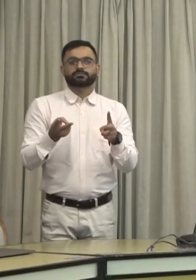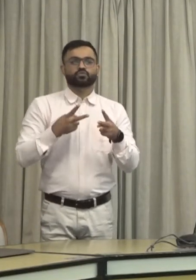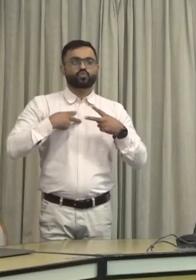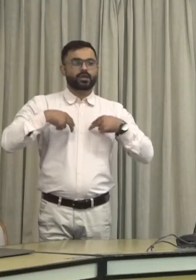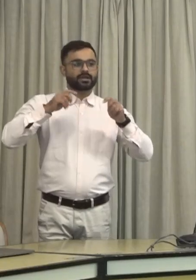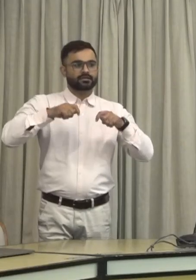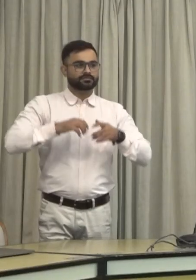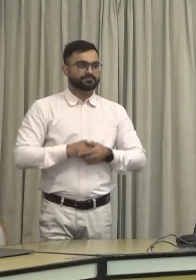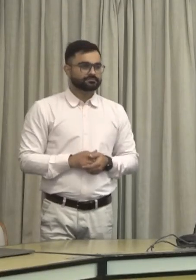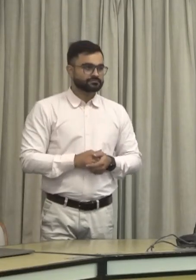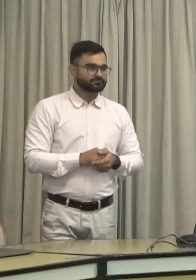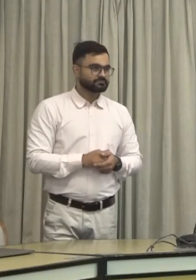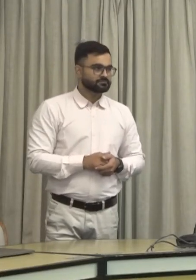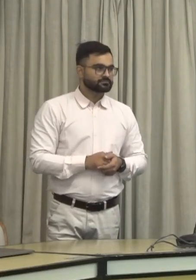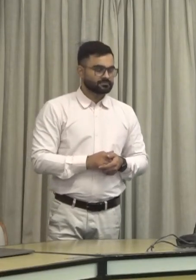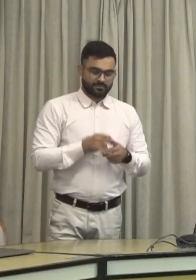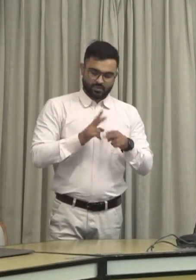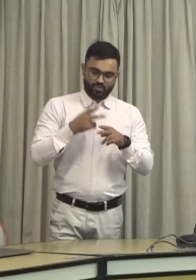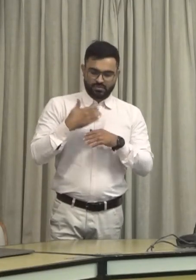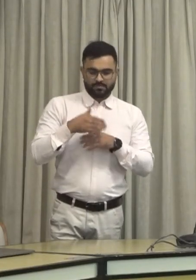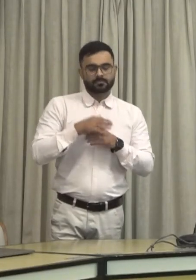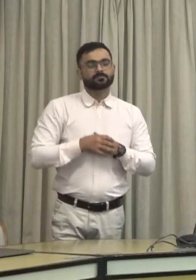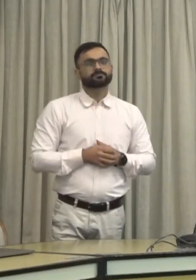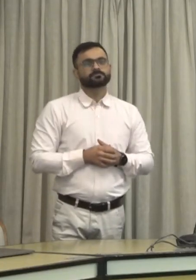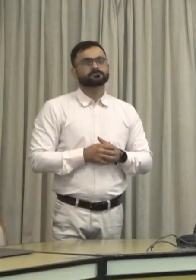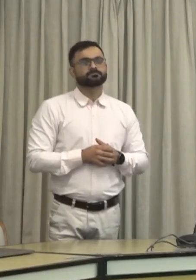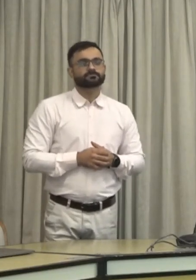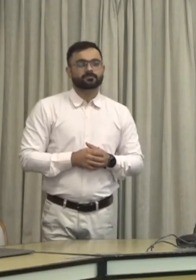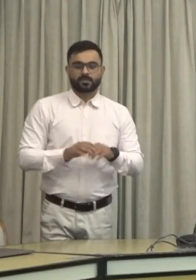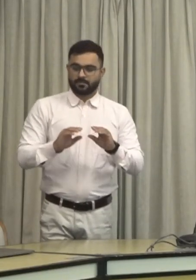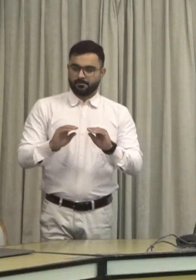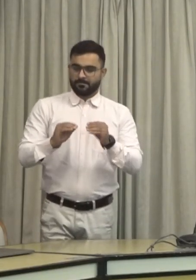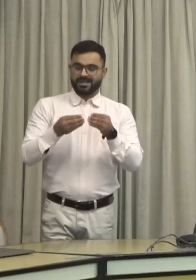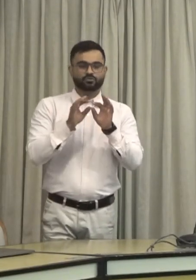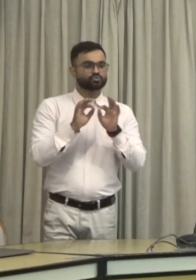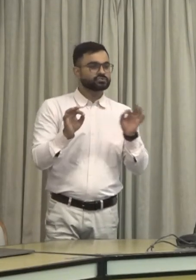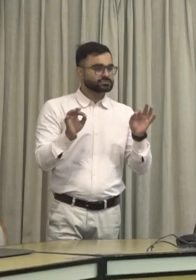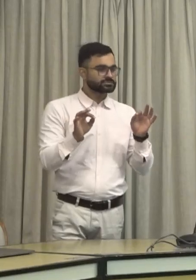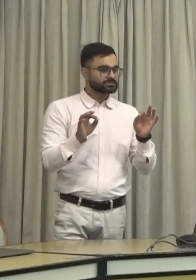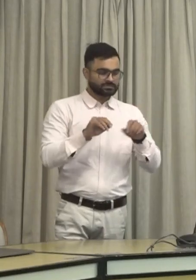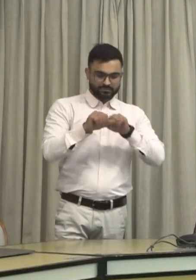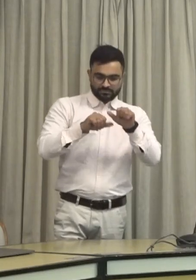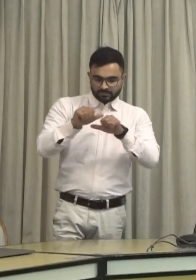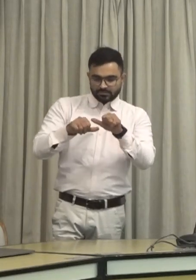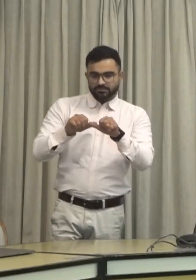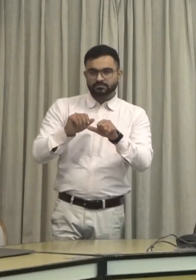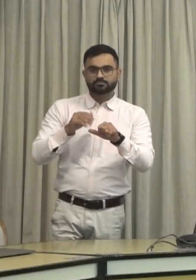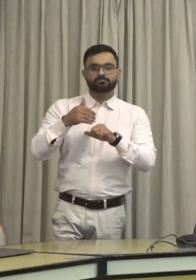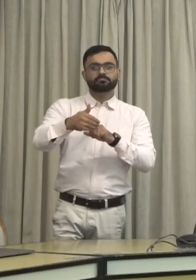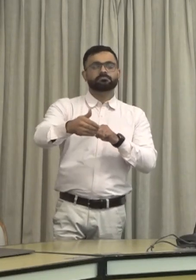Court. But going forward, even better would be simplification of the process